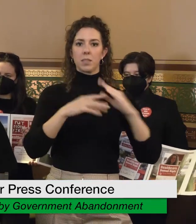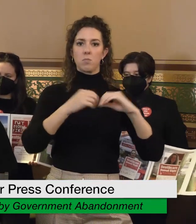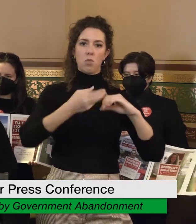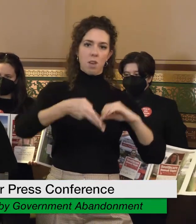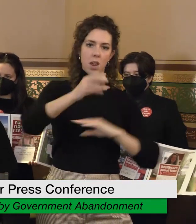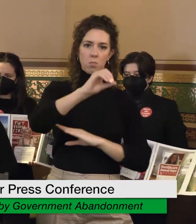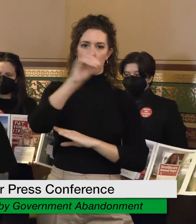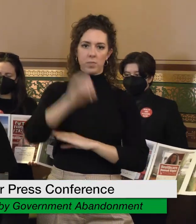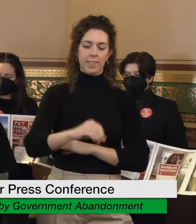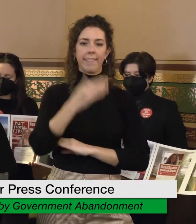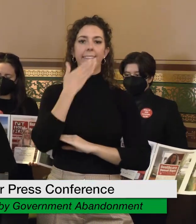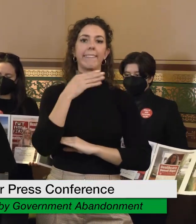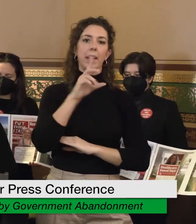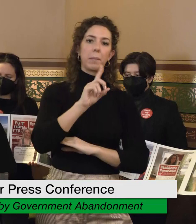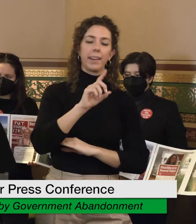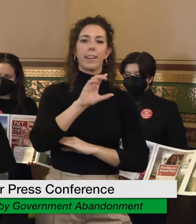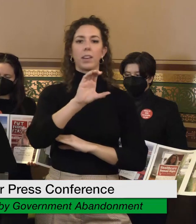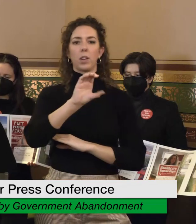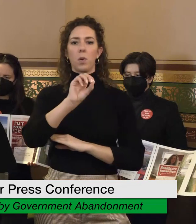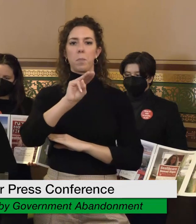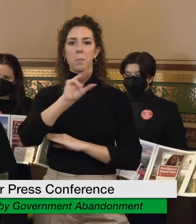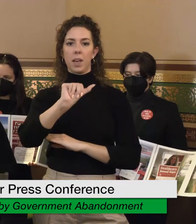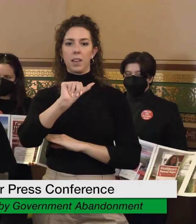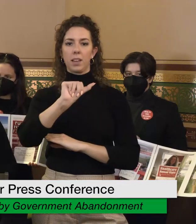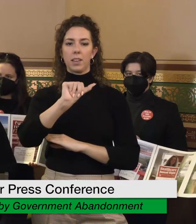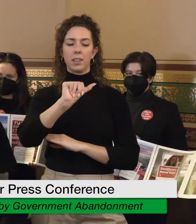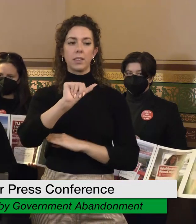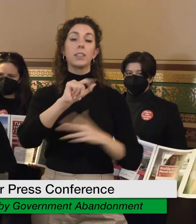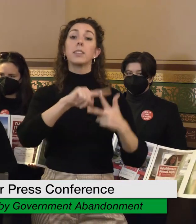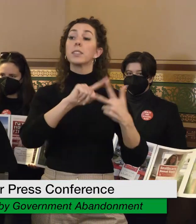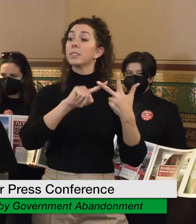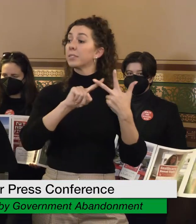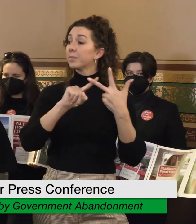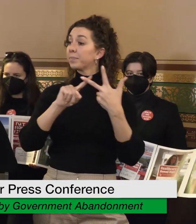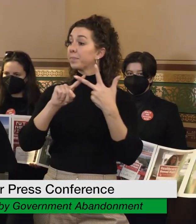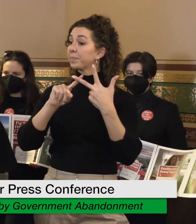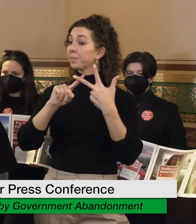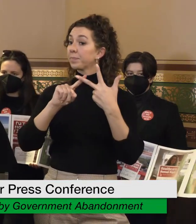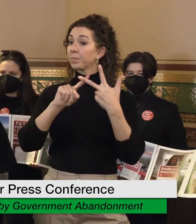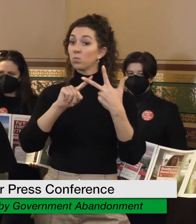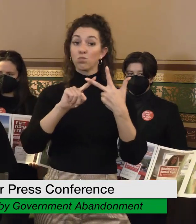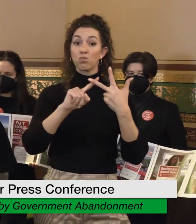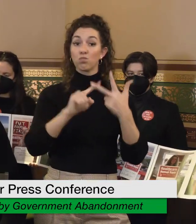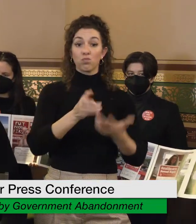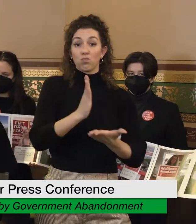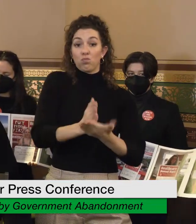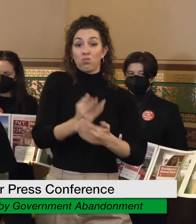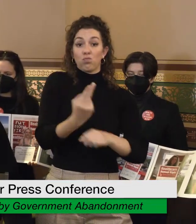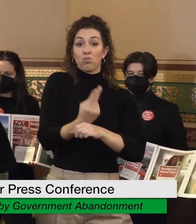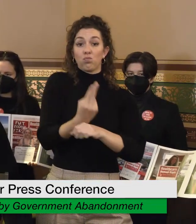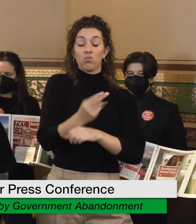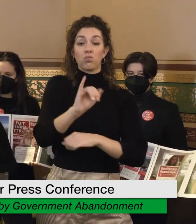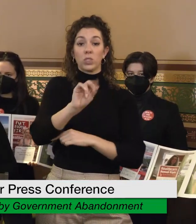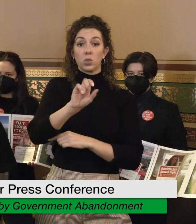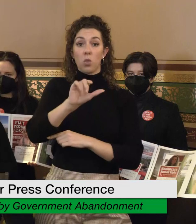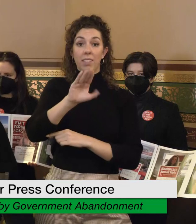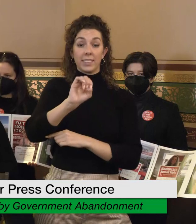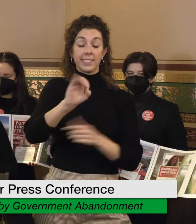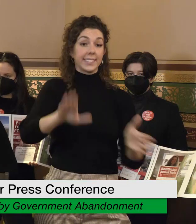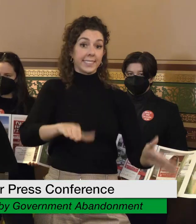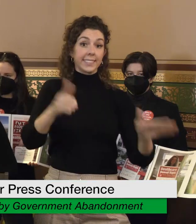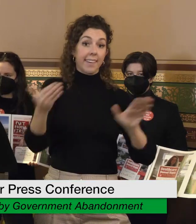a diabetic coma. Option three, stop taking insulin altogether and